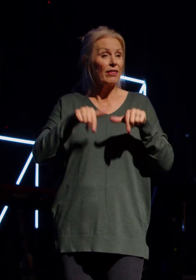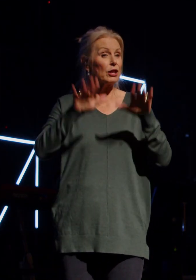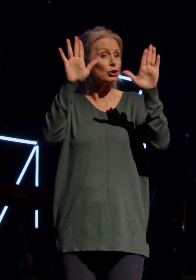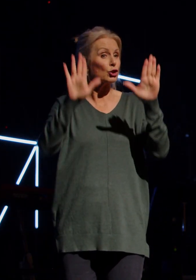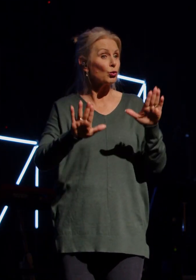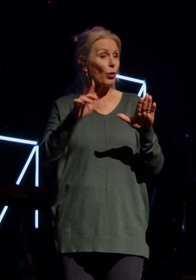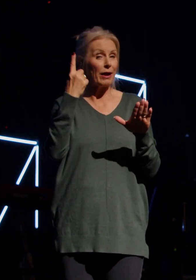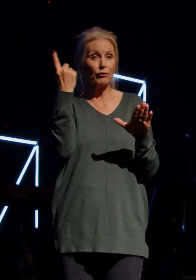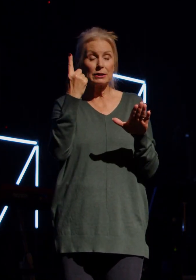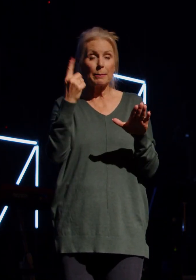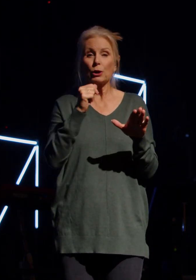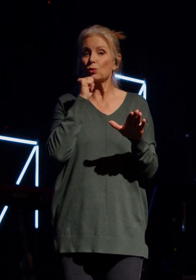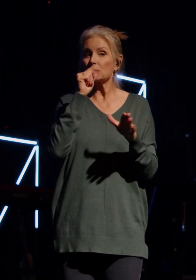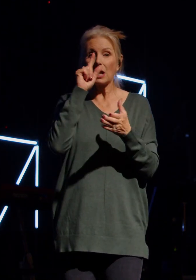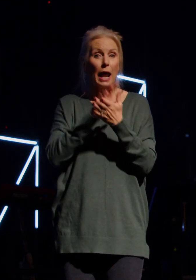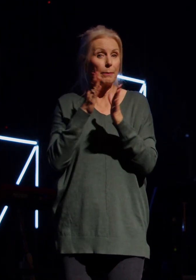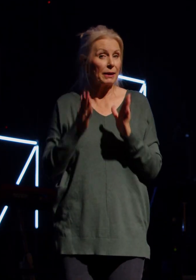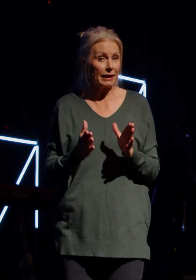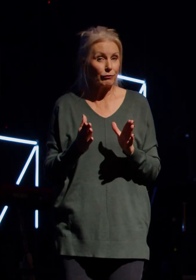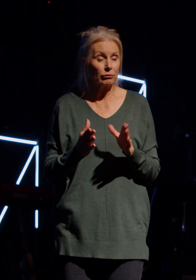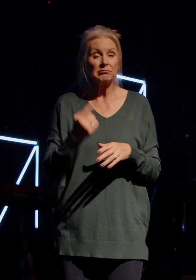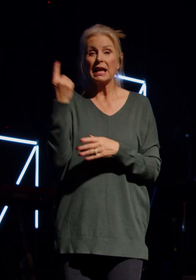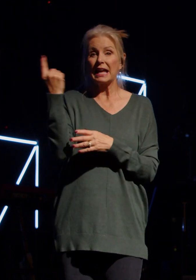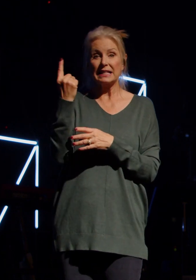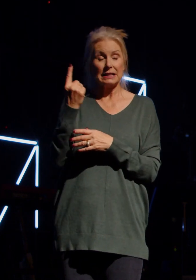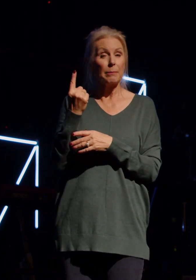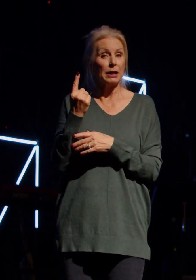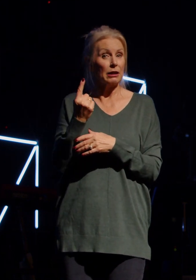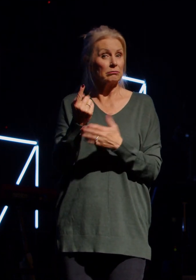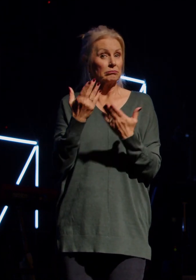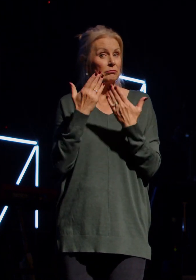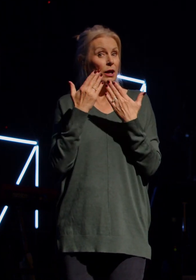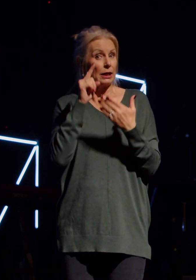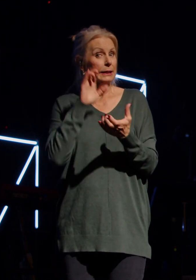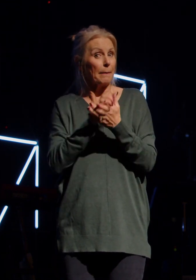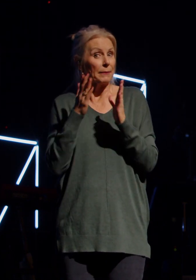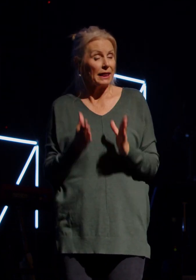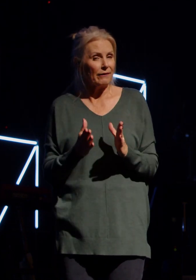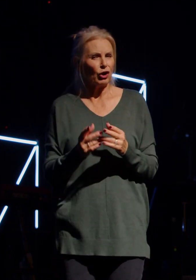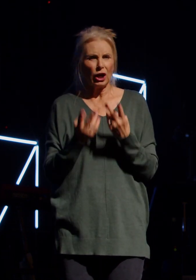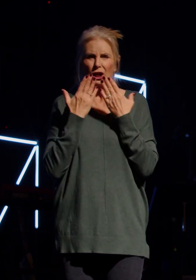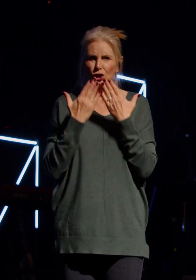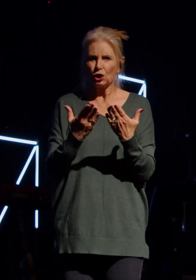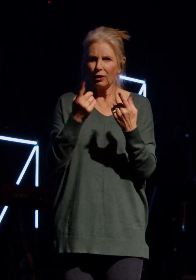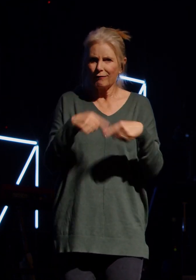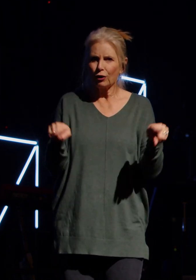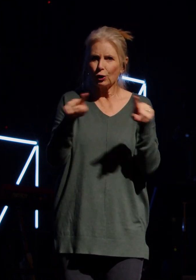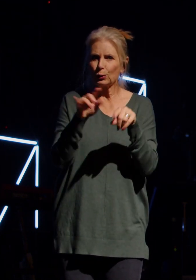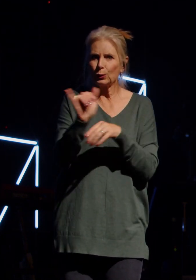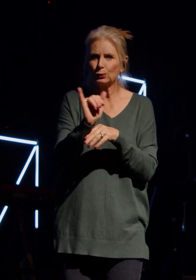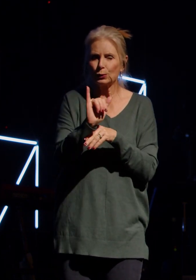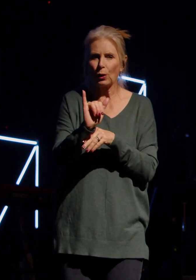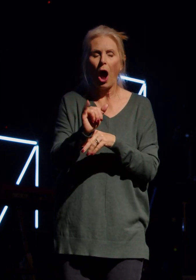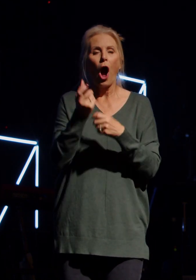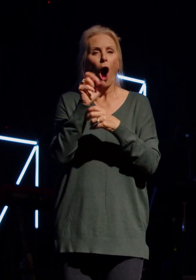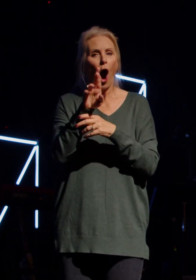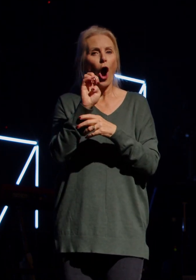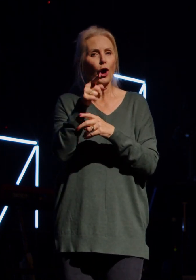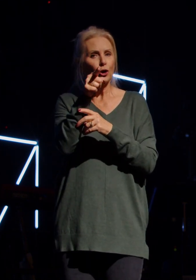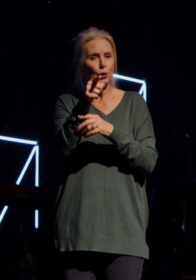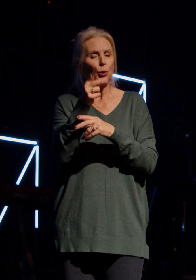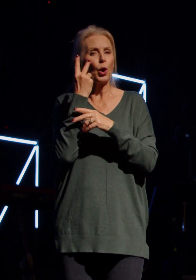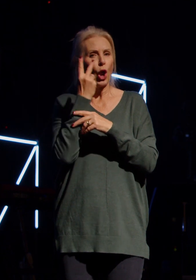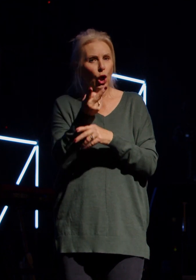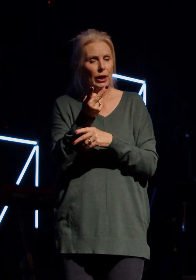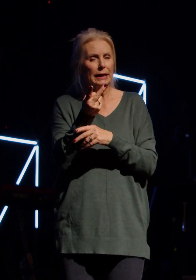for someone who is not a believer. This is great for someone who is a believer, looking at, are we doing everything that the Lord Jesus wants